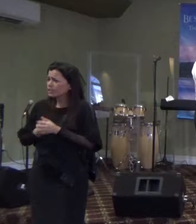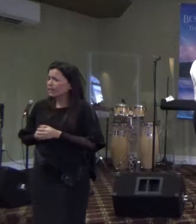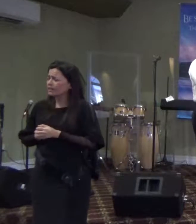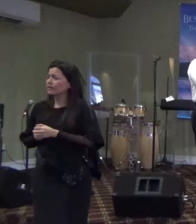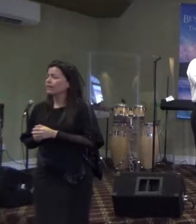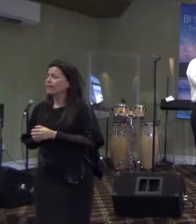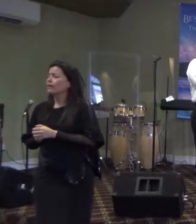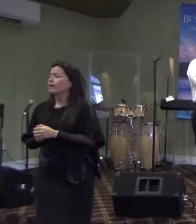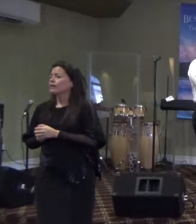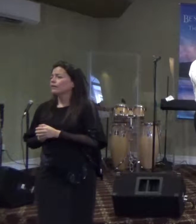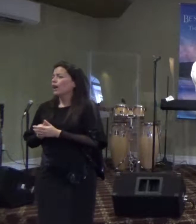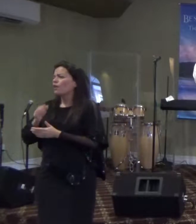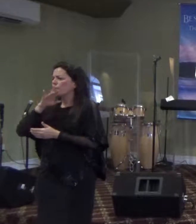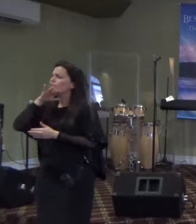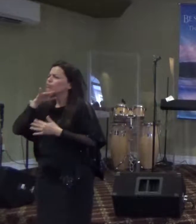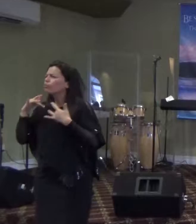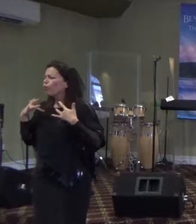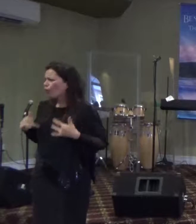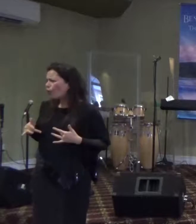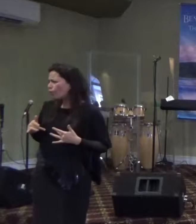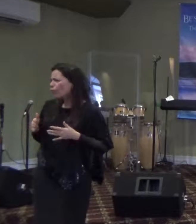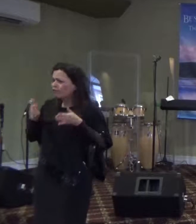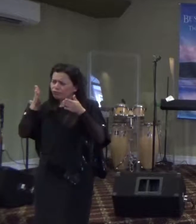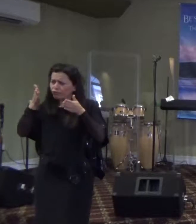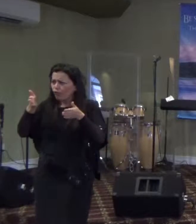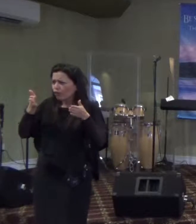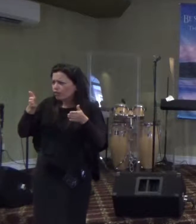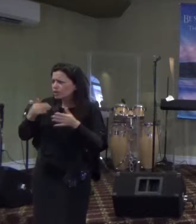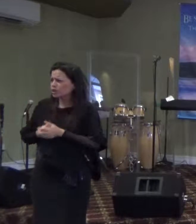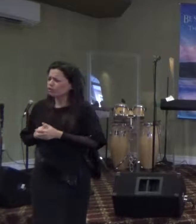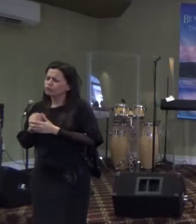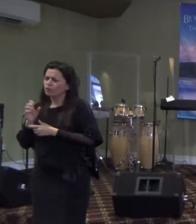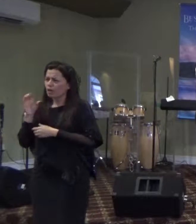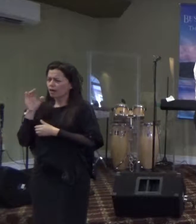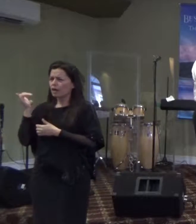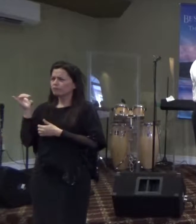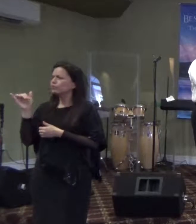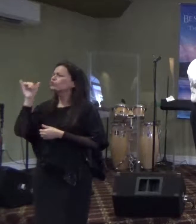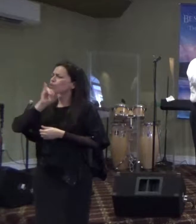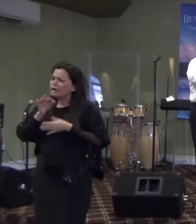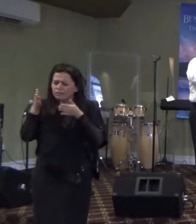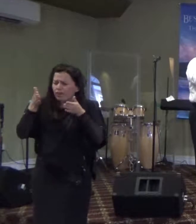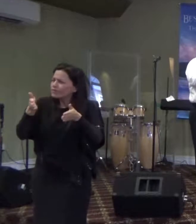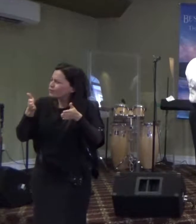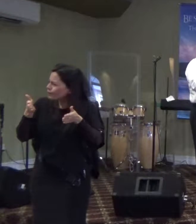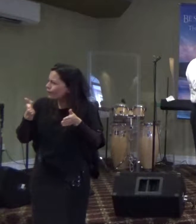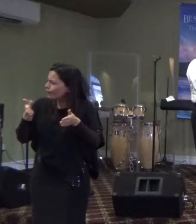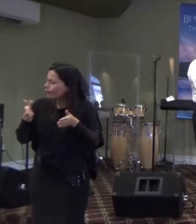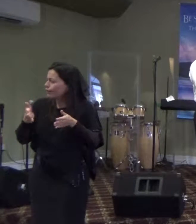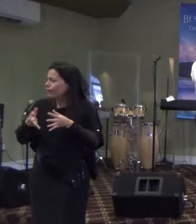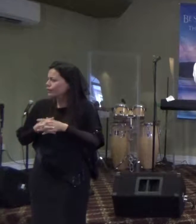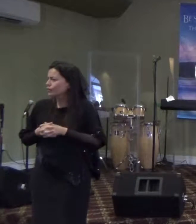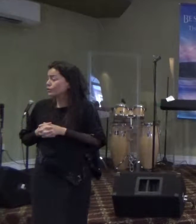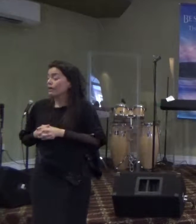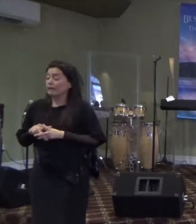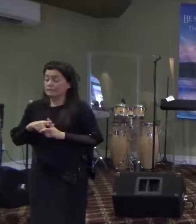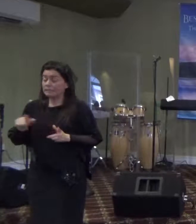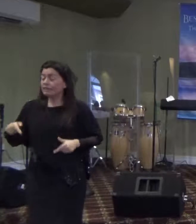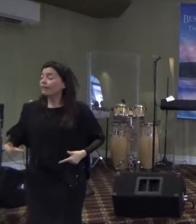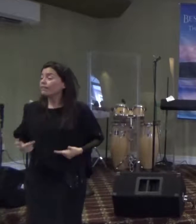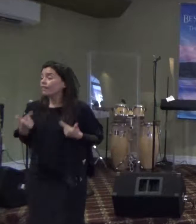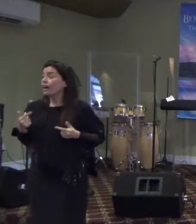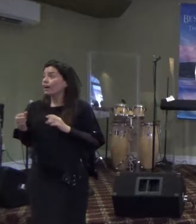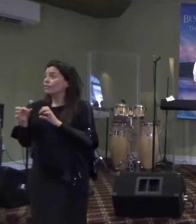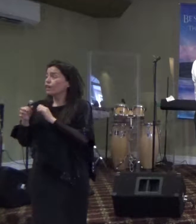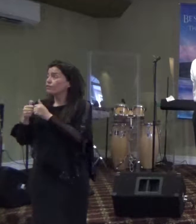is a sus vicios because of their immoral focuses and their y vices, porque han vivido alejados de and Dios. because